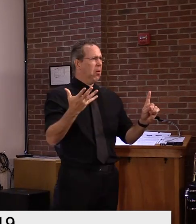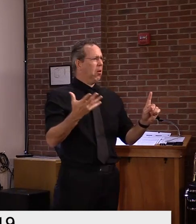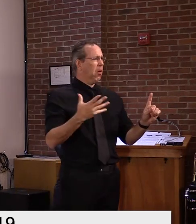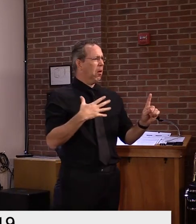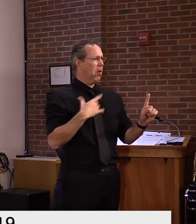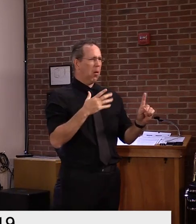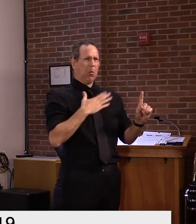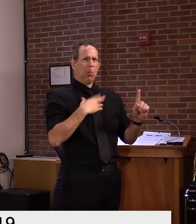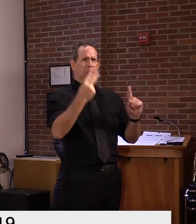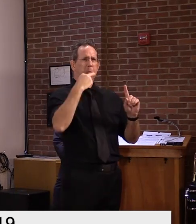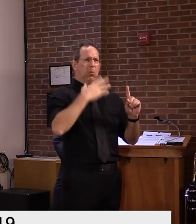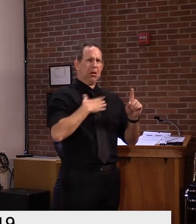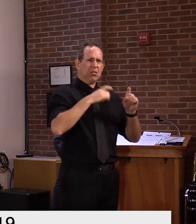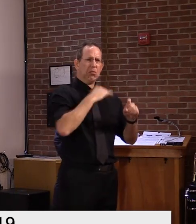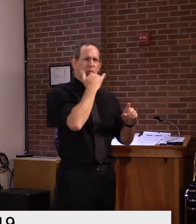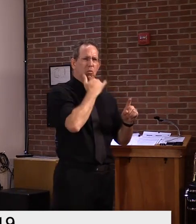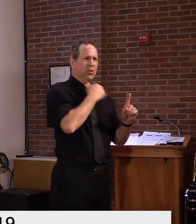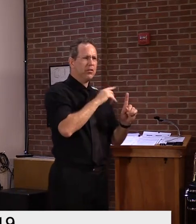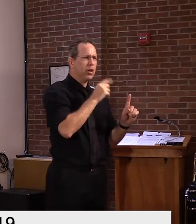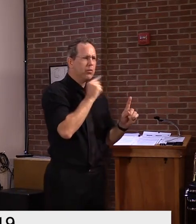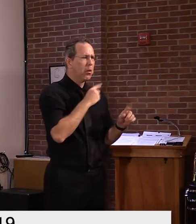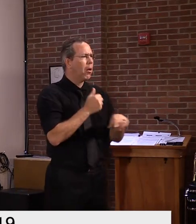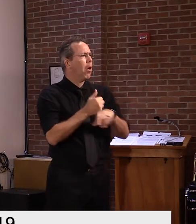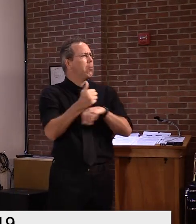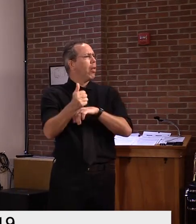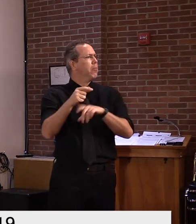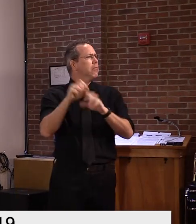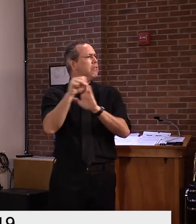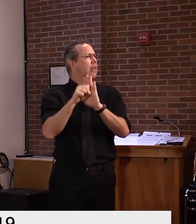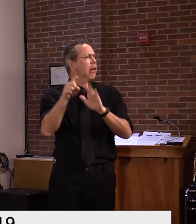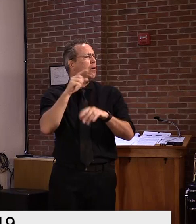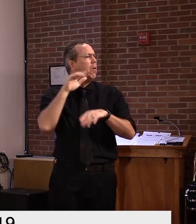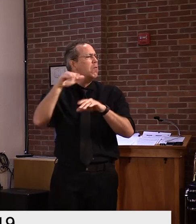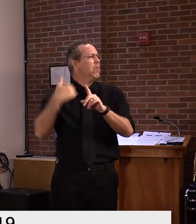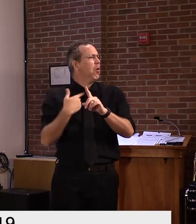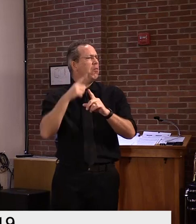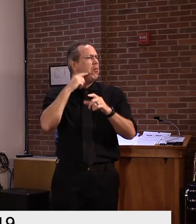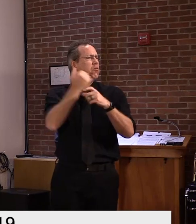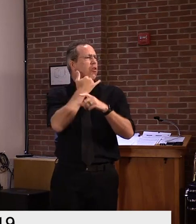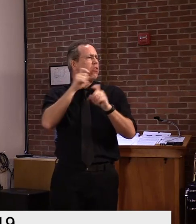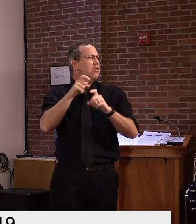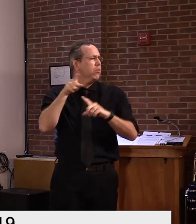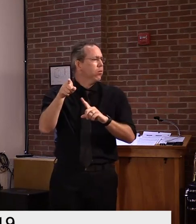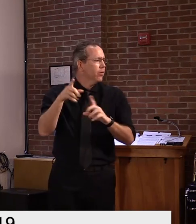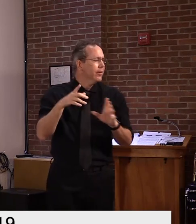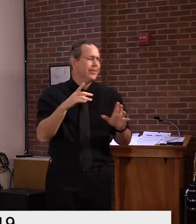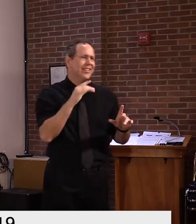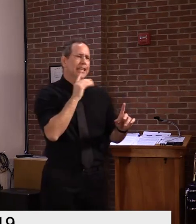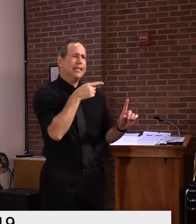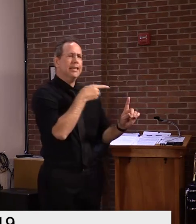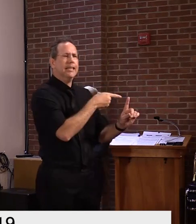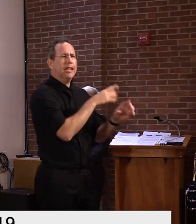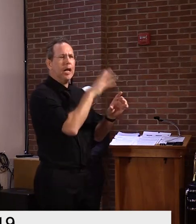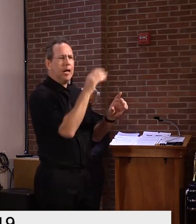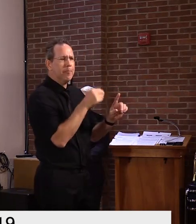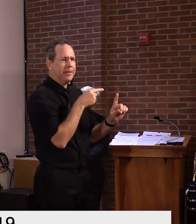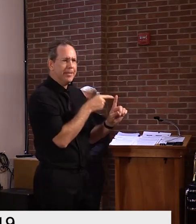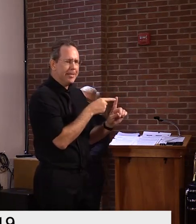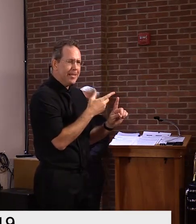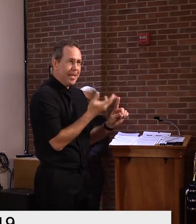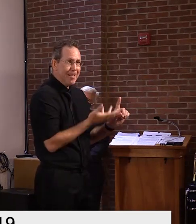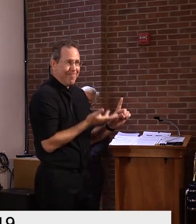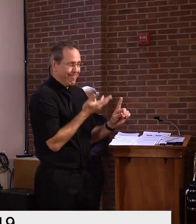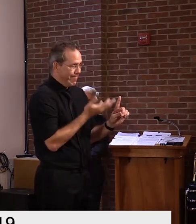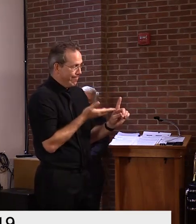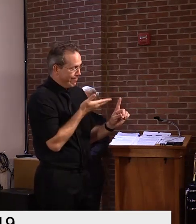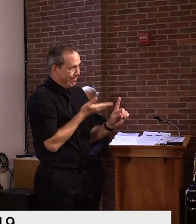certainly not supported by data gathering that occurred at the level of their own instruments. We continue